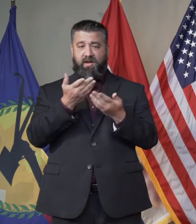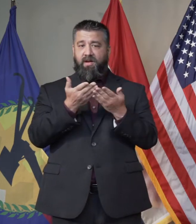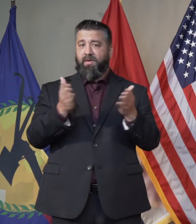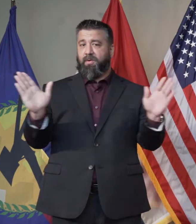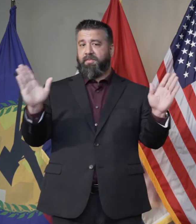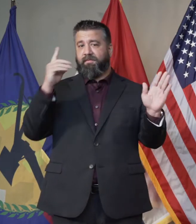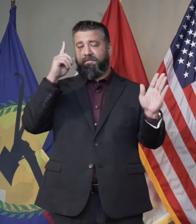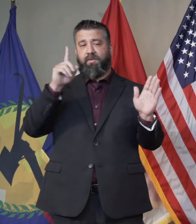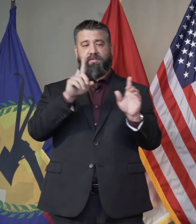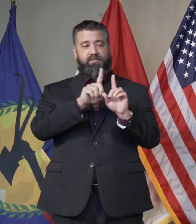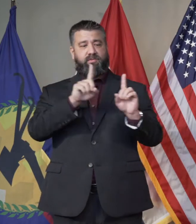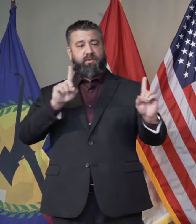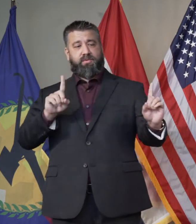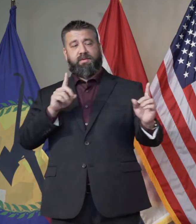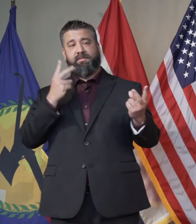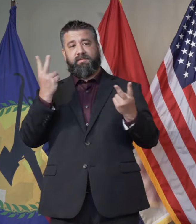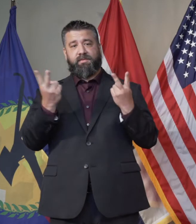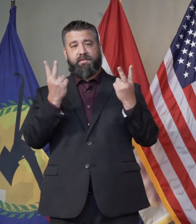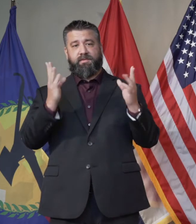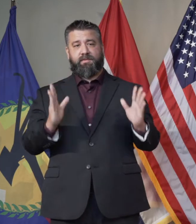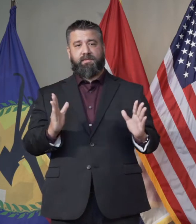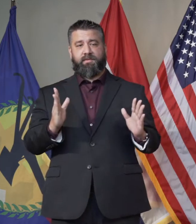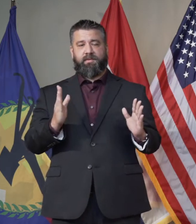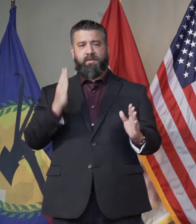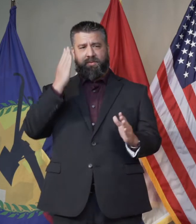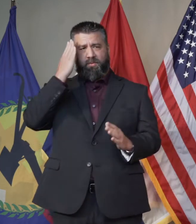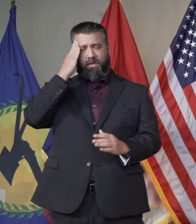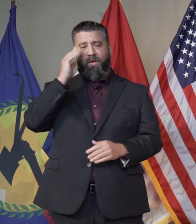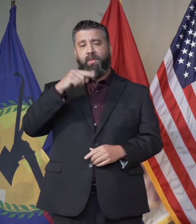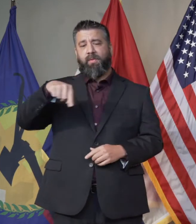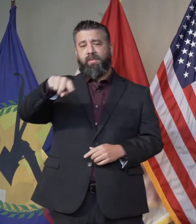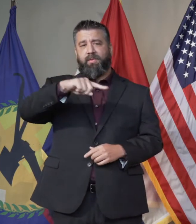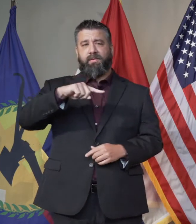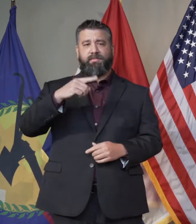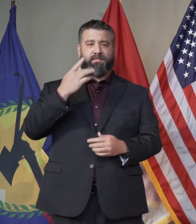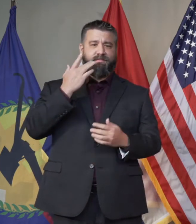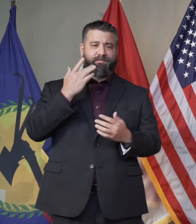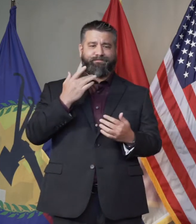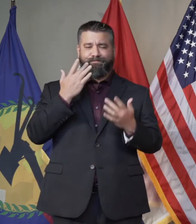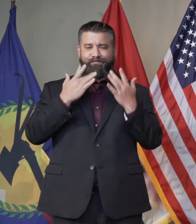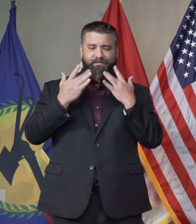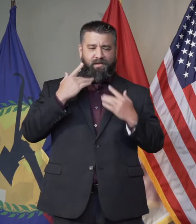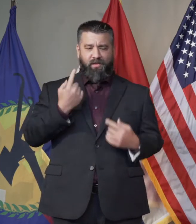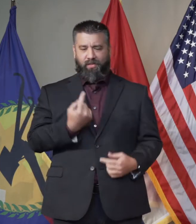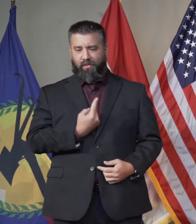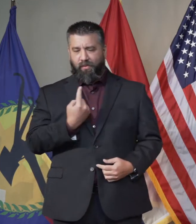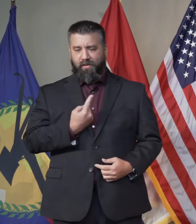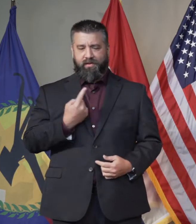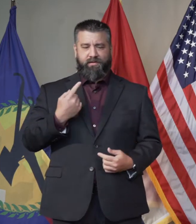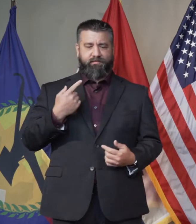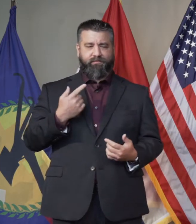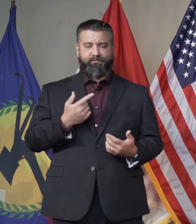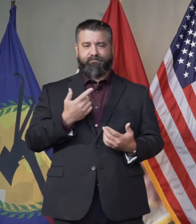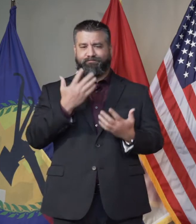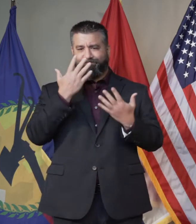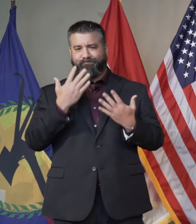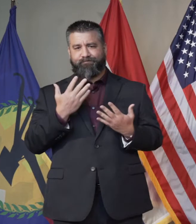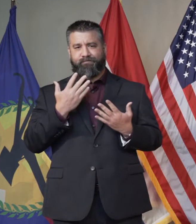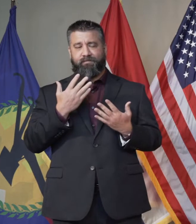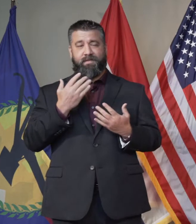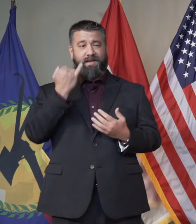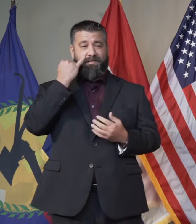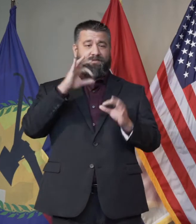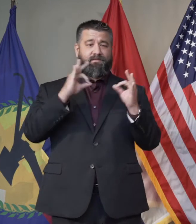that loneliness and isolation can be critical problems for these residents, and a visit from a family member can really make a